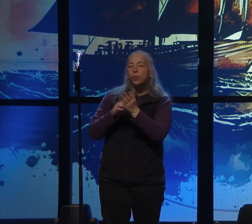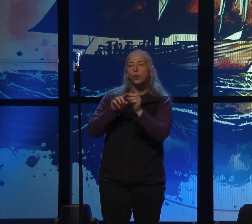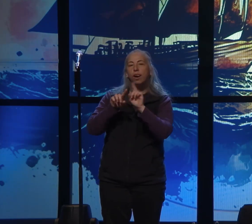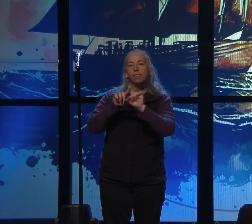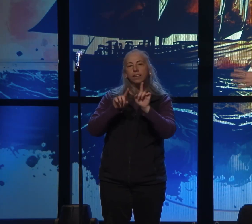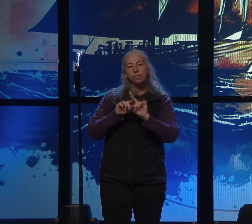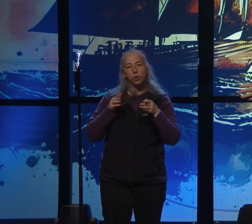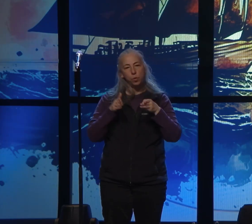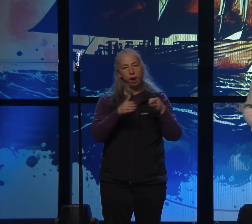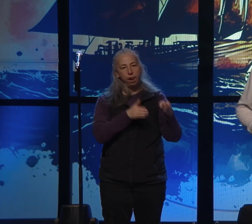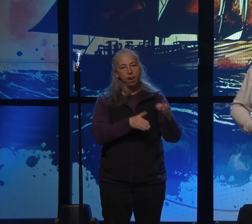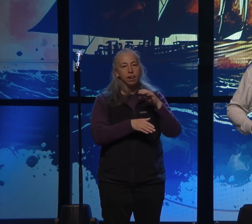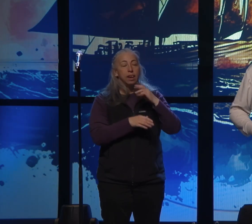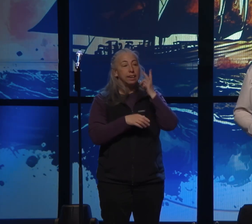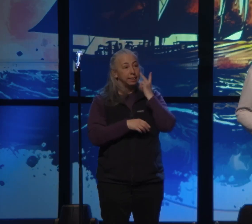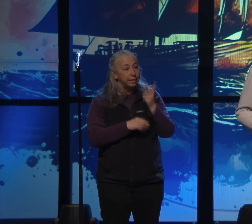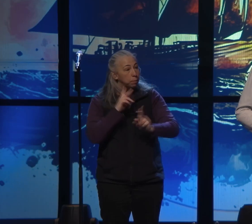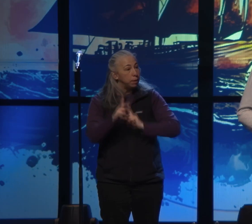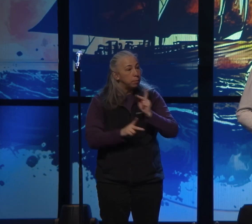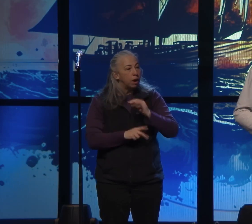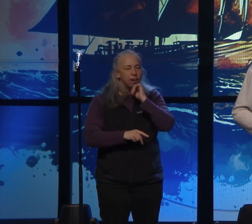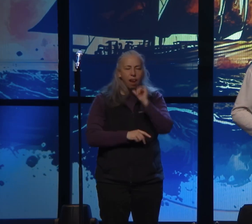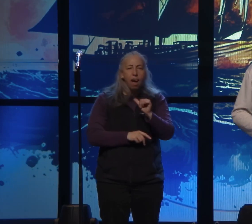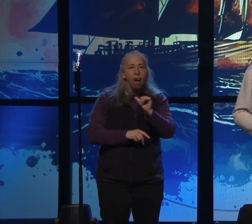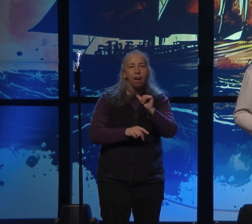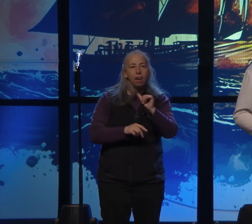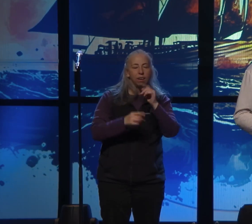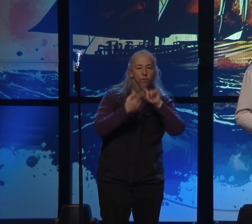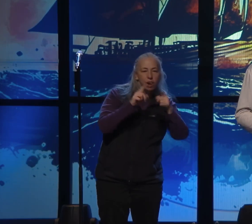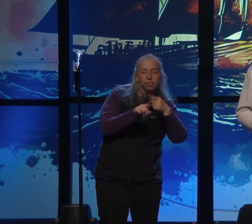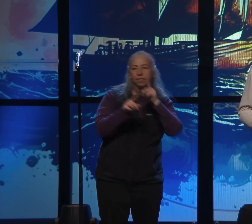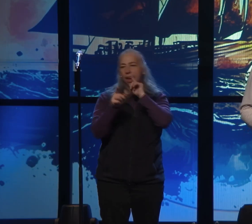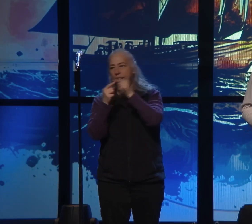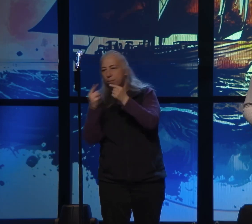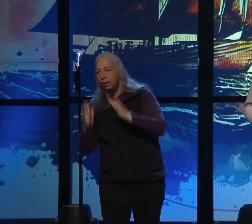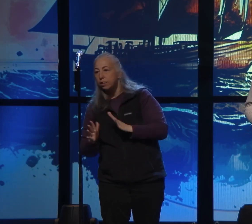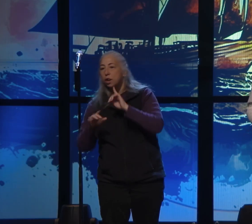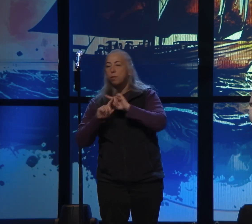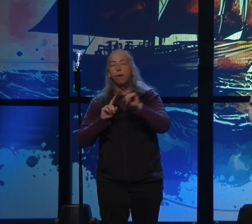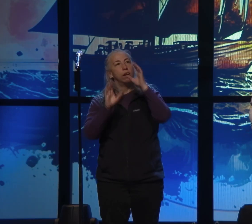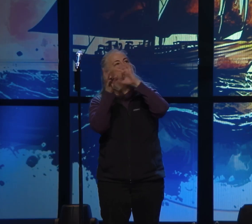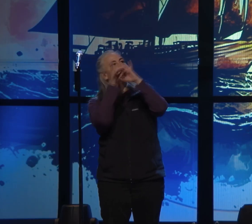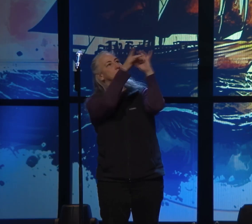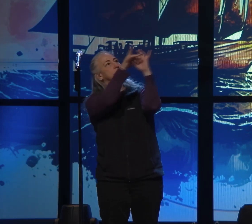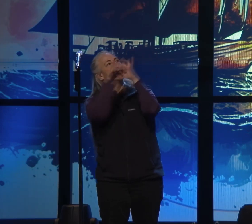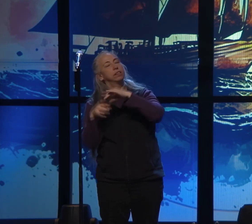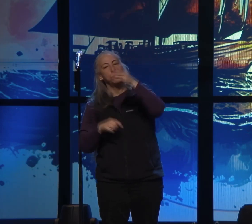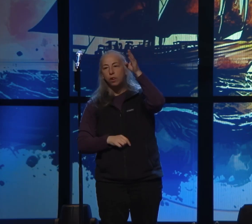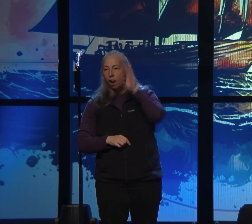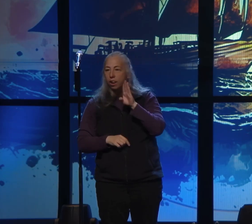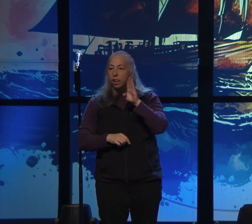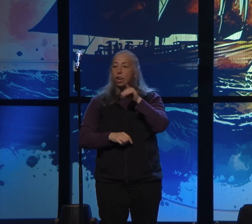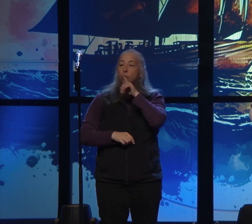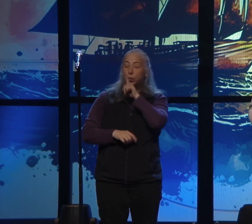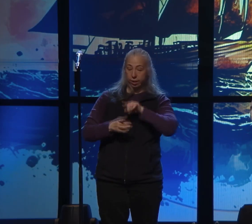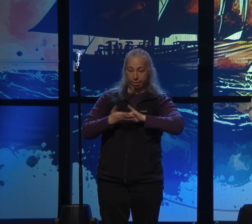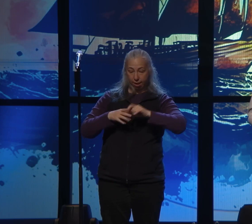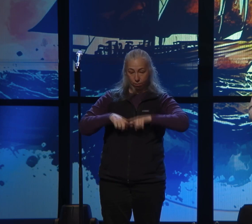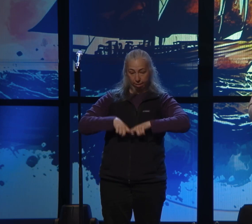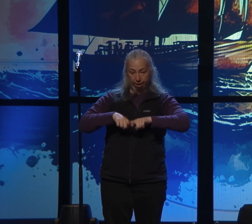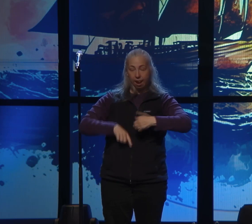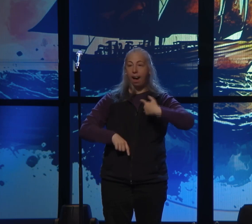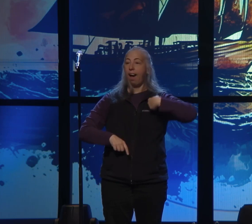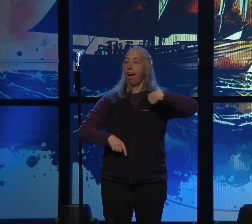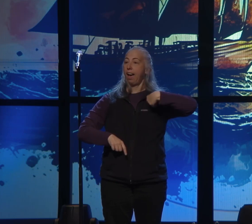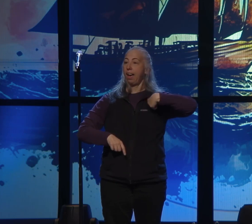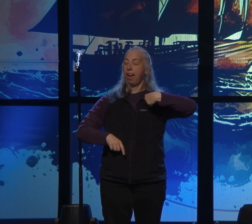as enemies or friends, but as made in the image of God, to be peacemakers, right? And so reliant I understands I'm doing all these things,